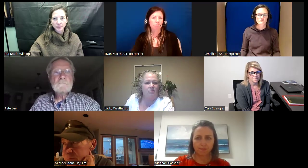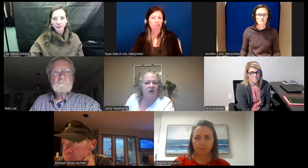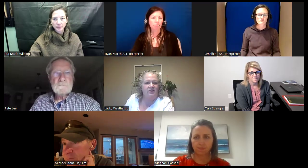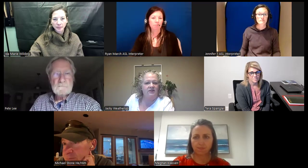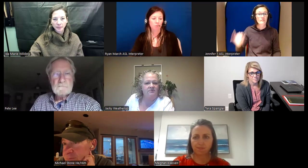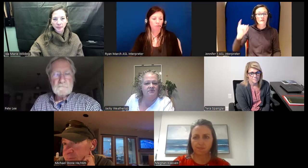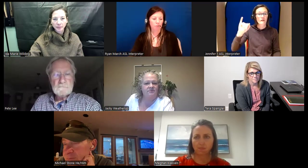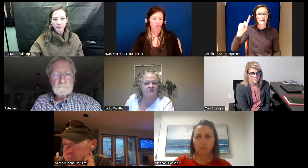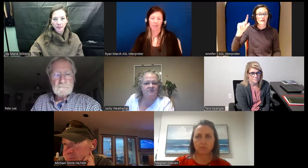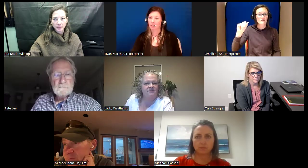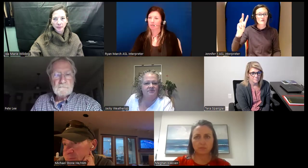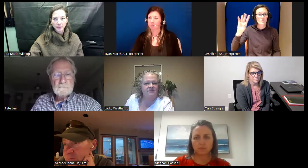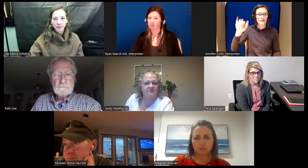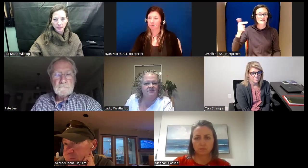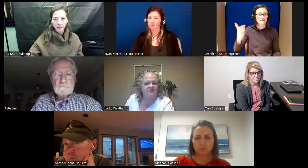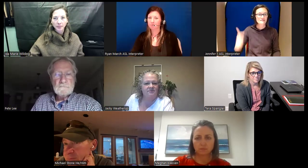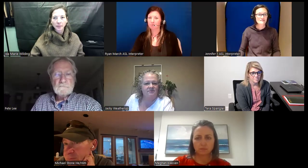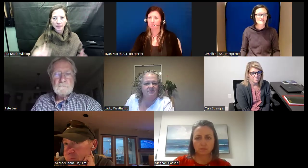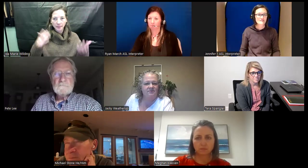and Ida Wilding.